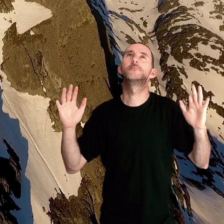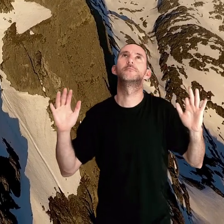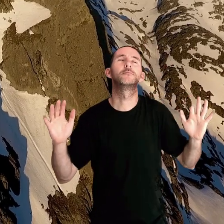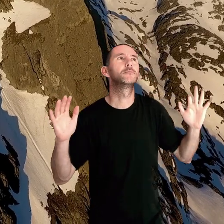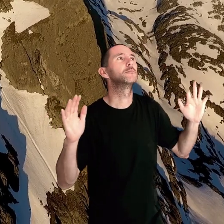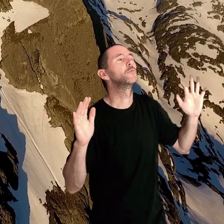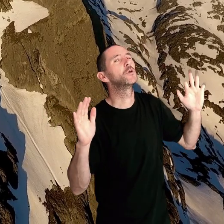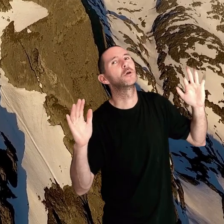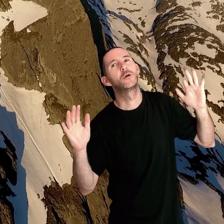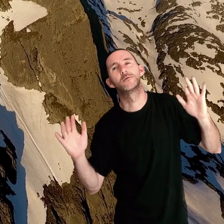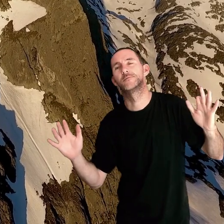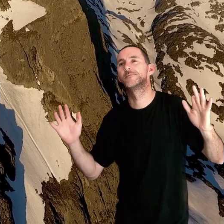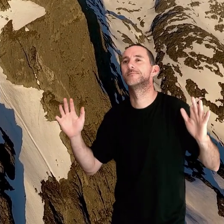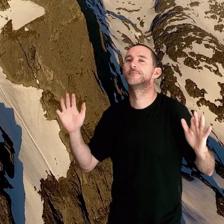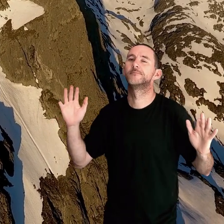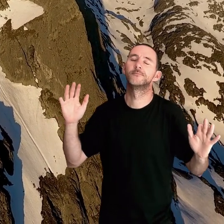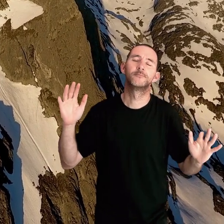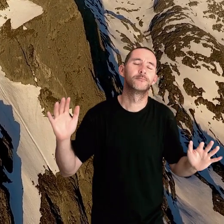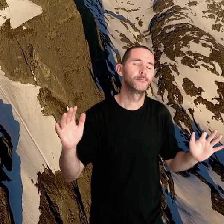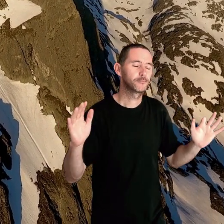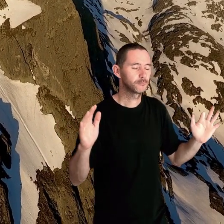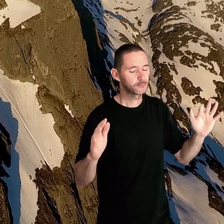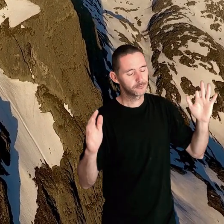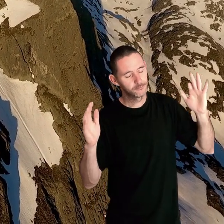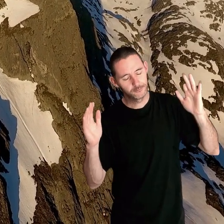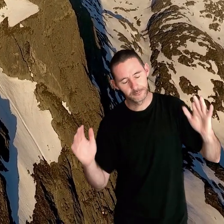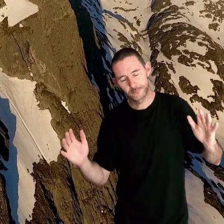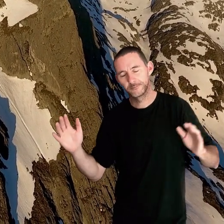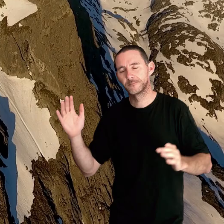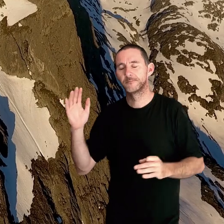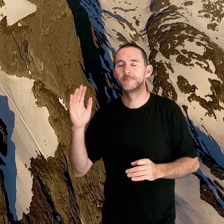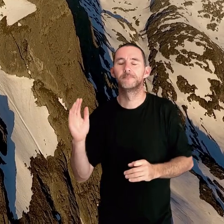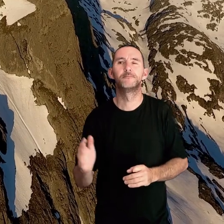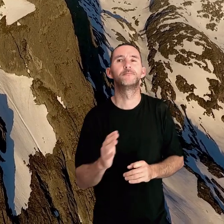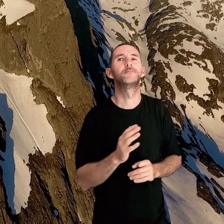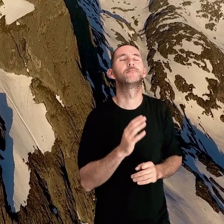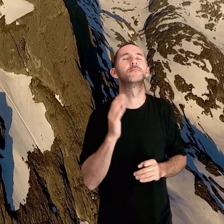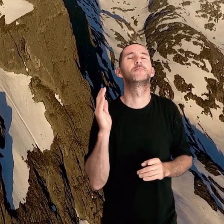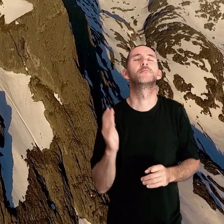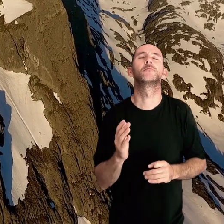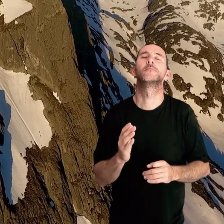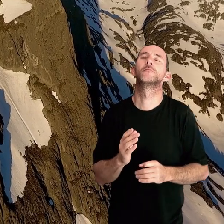a